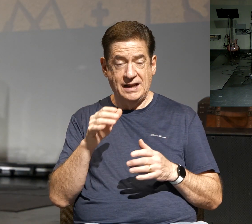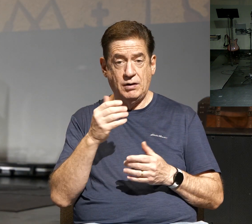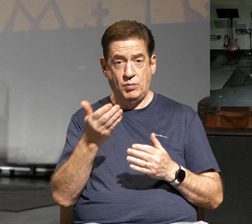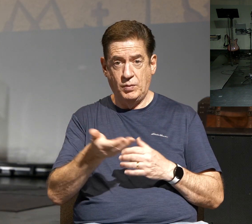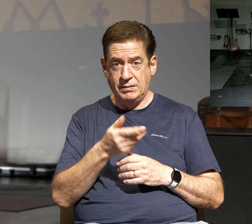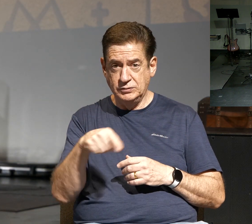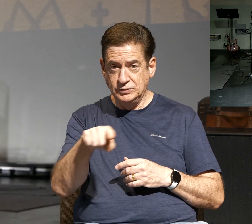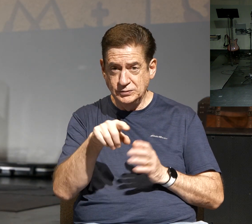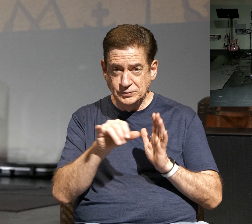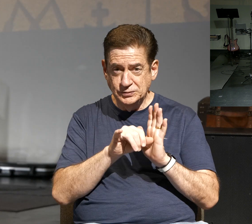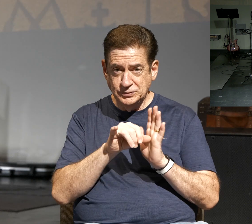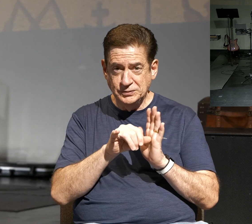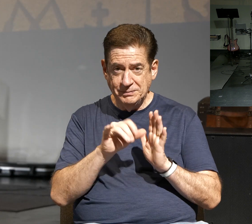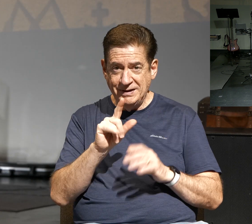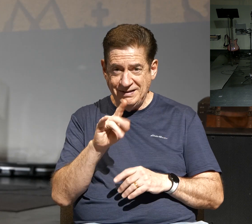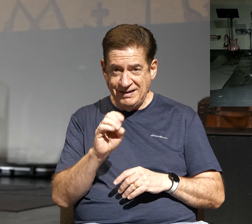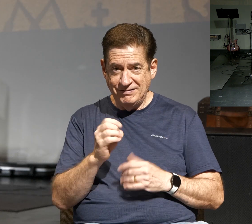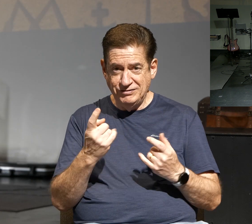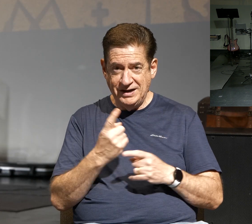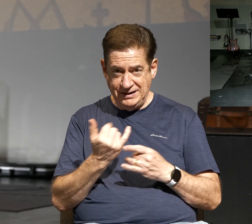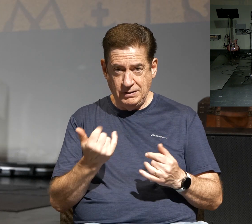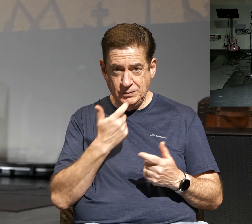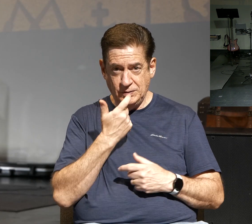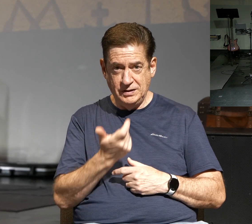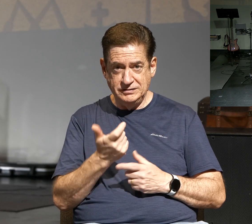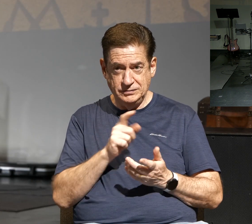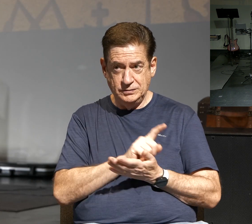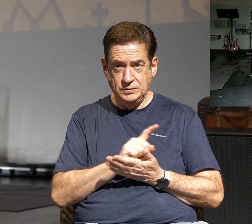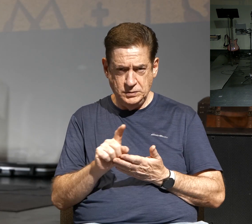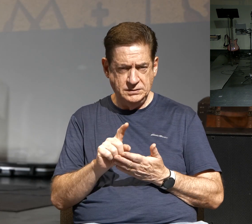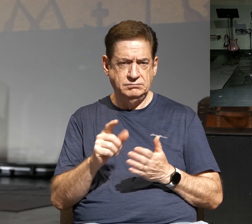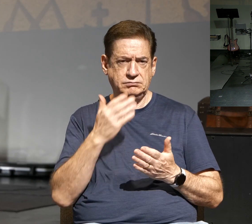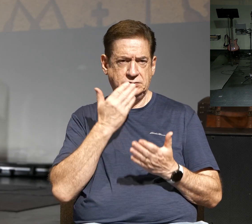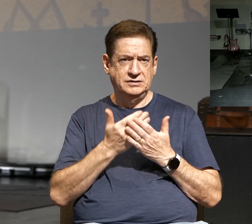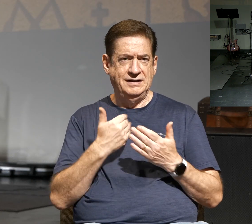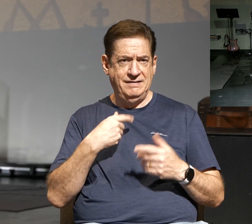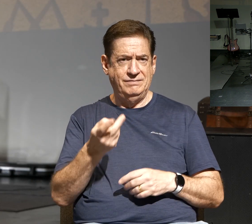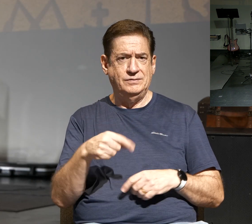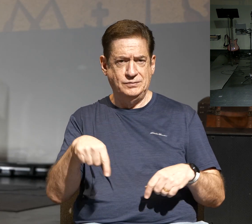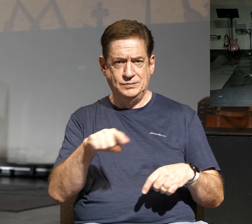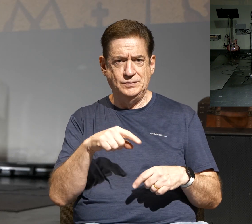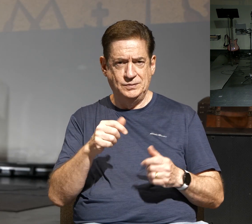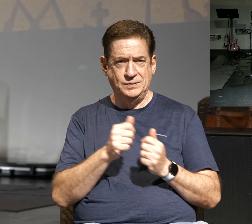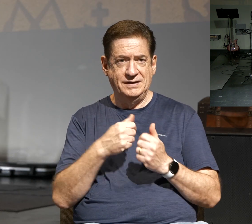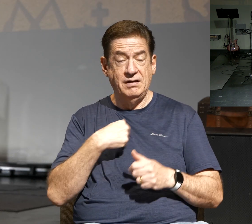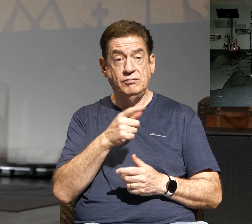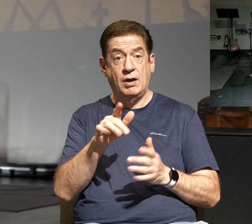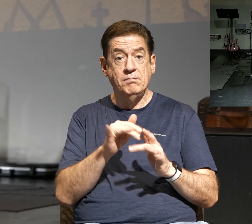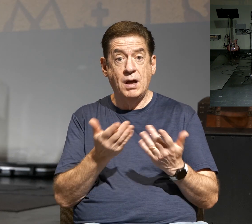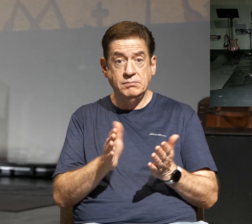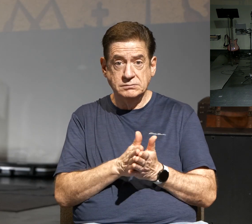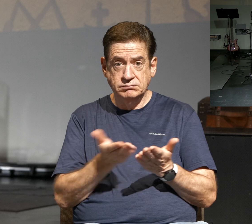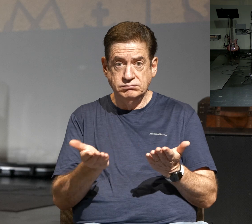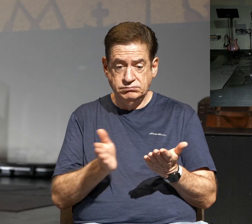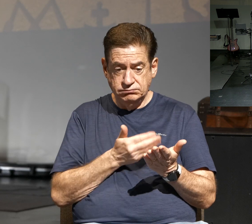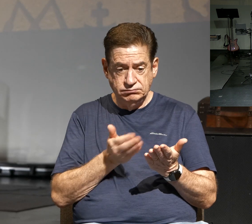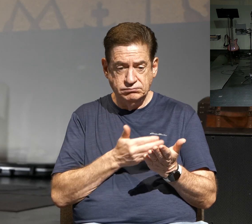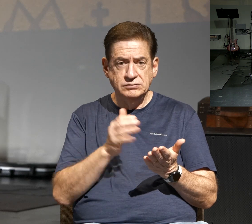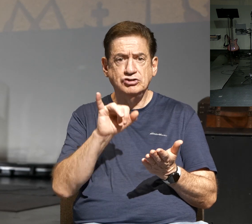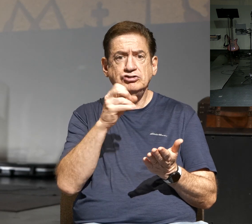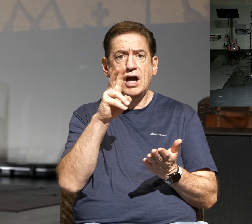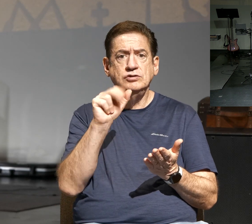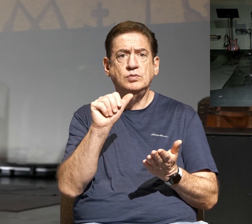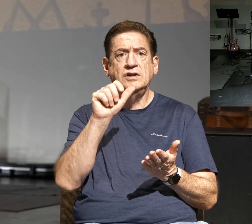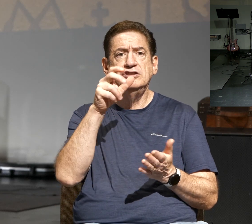YouTube Live right now and those that will be watching throughout the week. Good to have you with us. If you have your Bibles, you can turn to Joshua chapter 3. We're actually looking